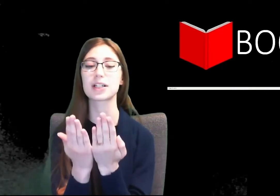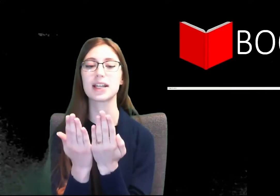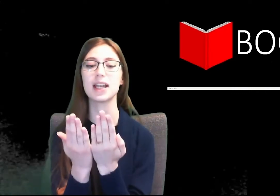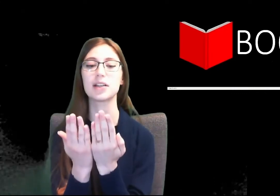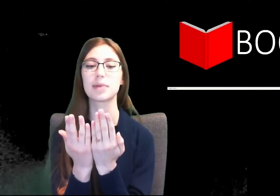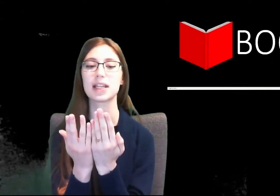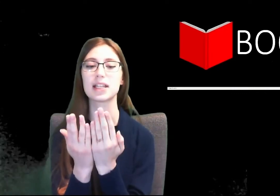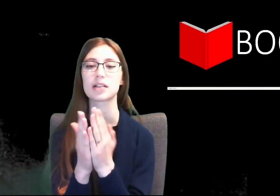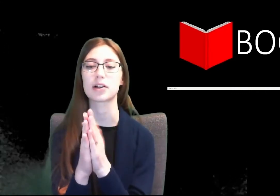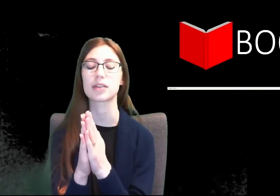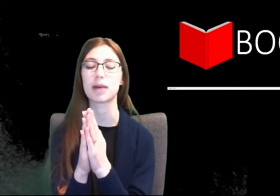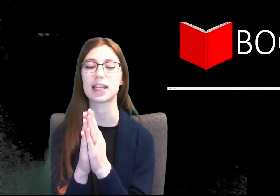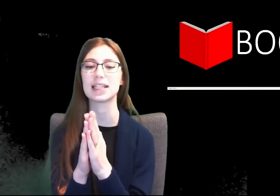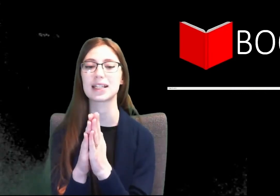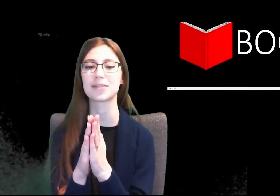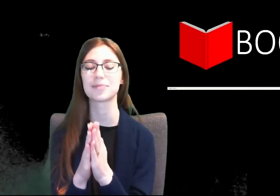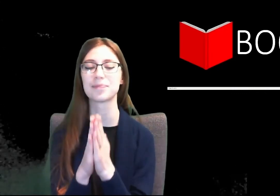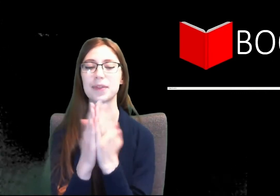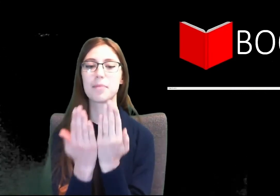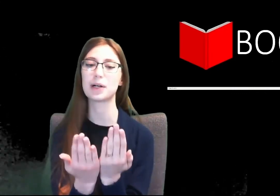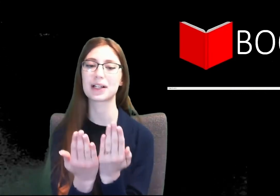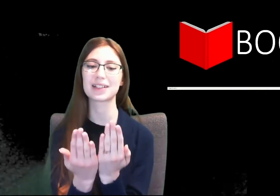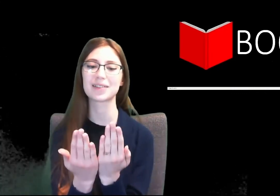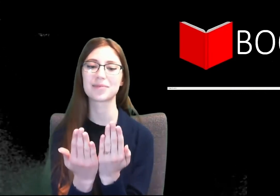and your pinkies are the binding. Book.